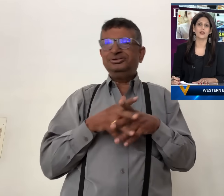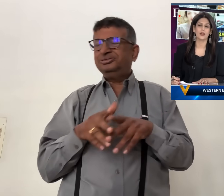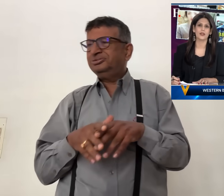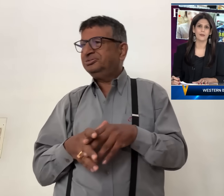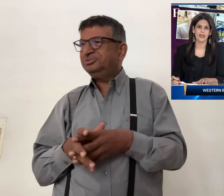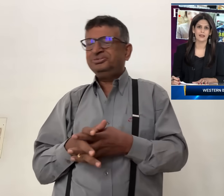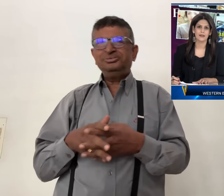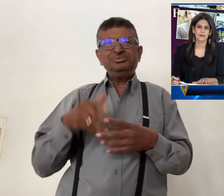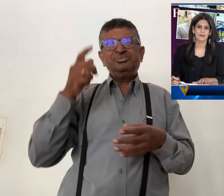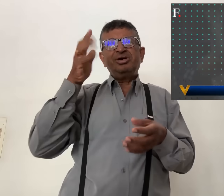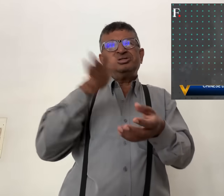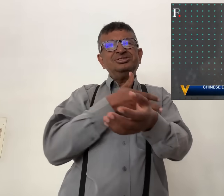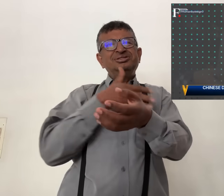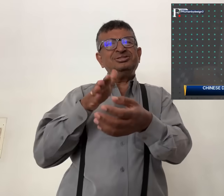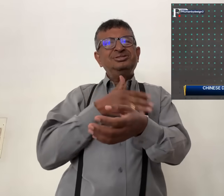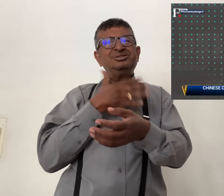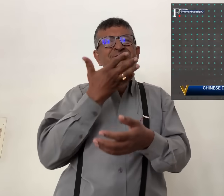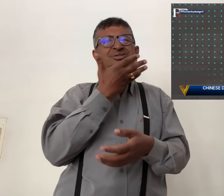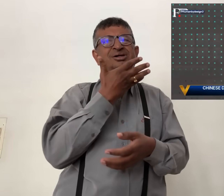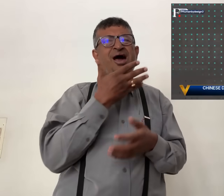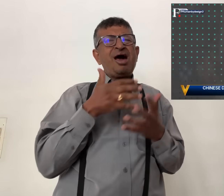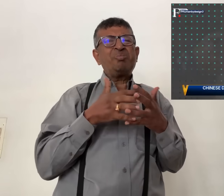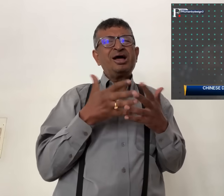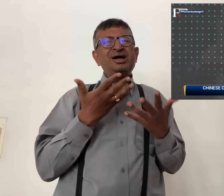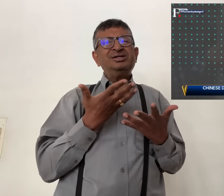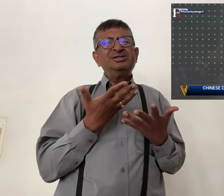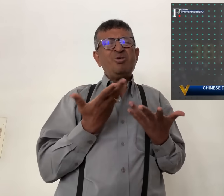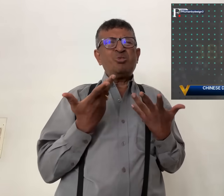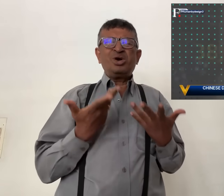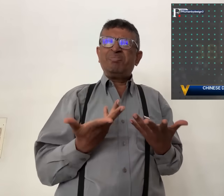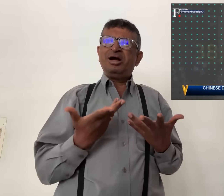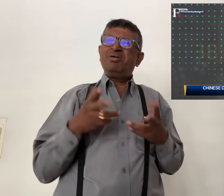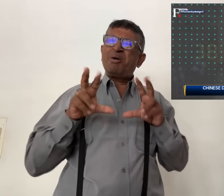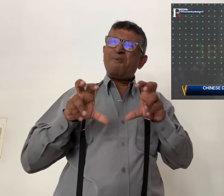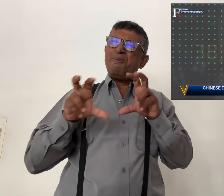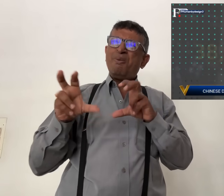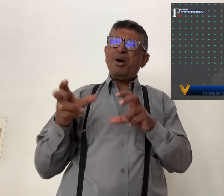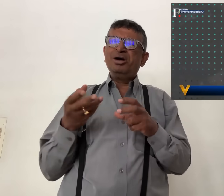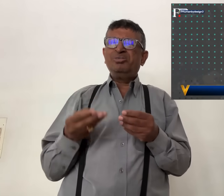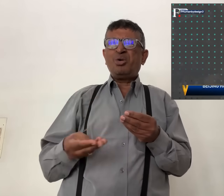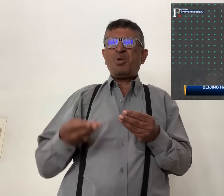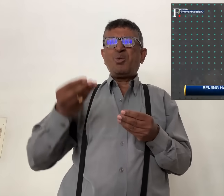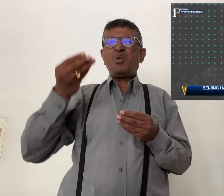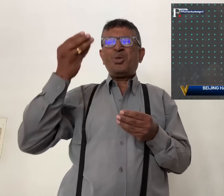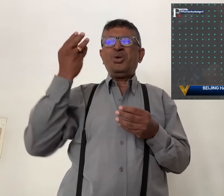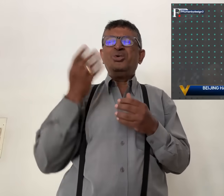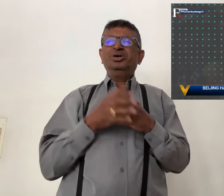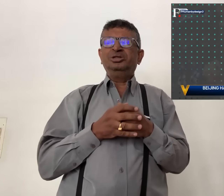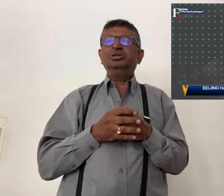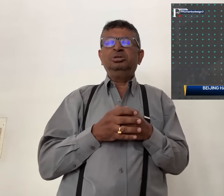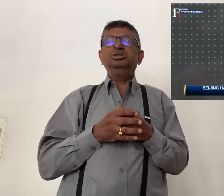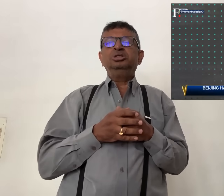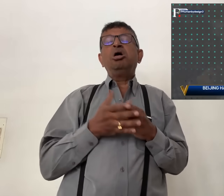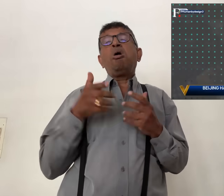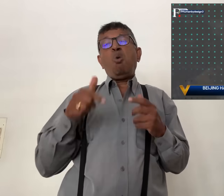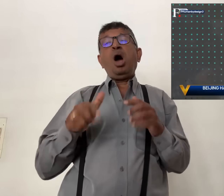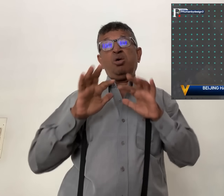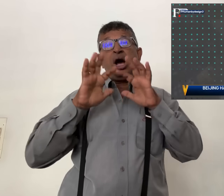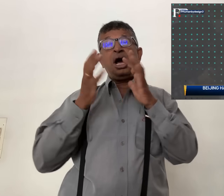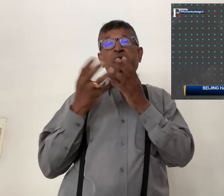$1,400 to make. This Birkin bag at Hermes Boutique will cost you 38,000 USD. But what is the real cost out of the factory? Today, I'm going to break it down in